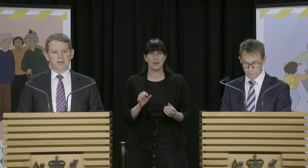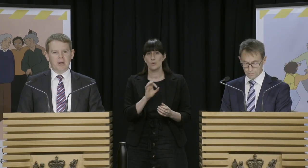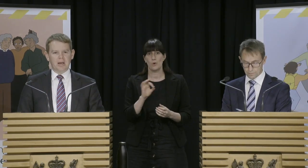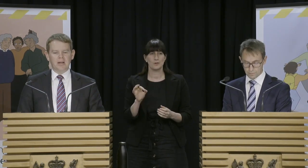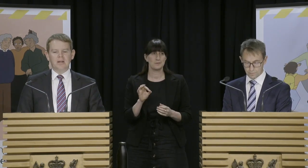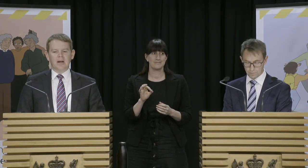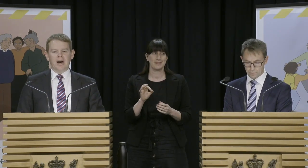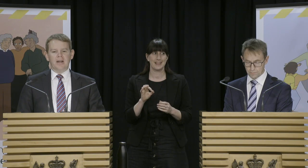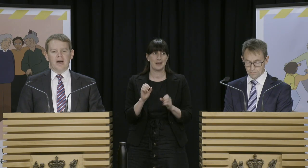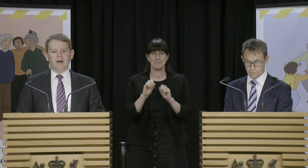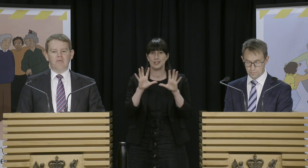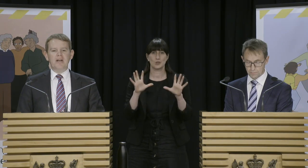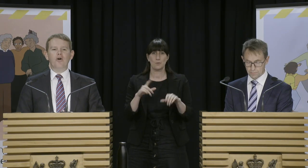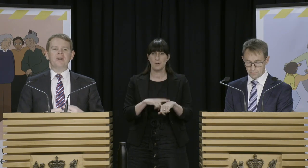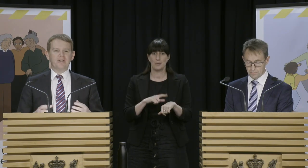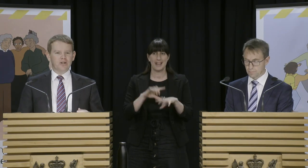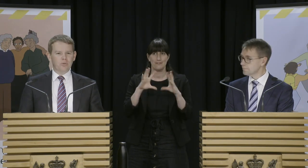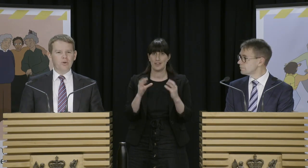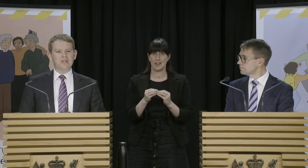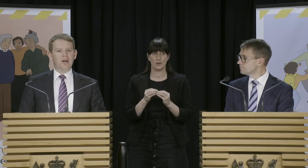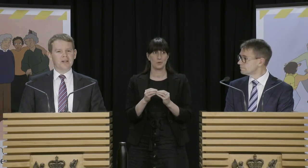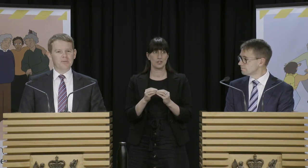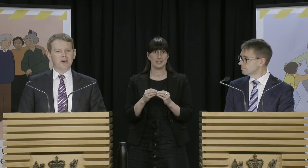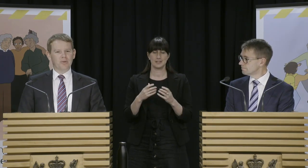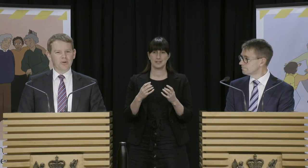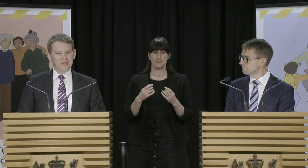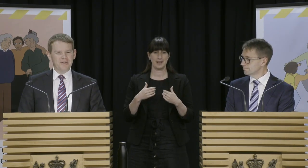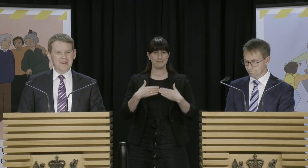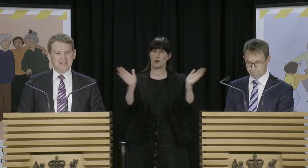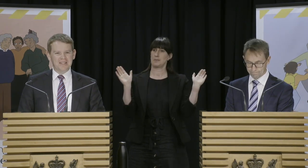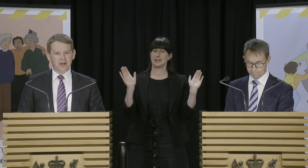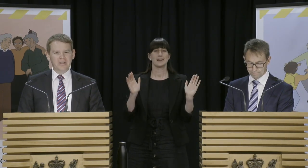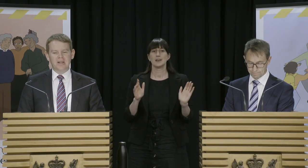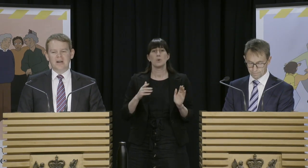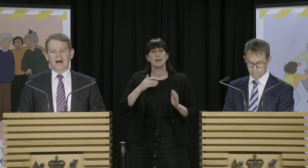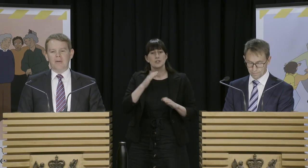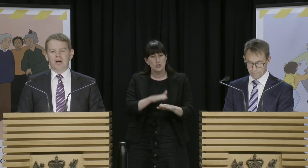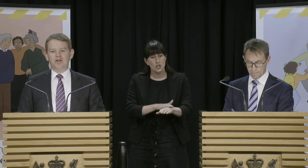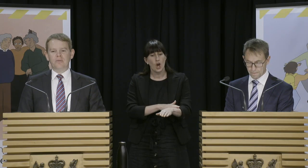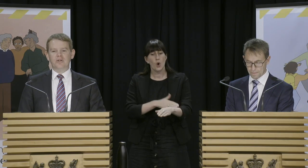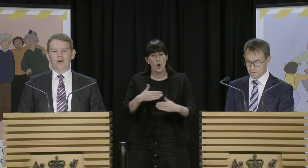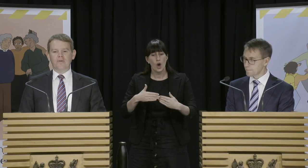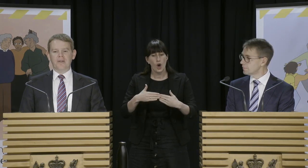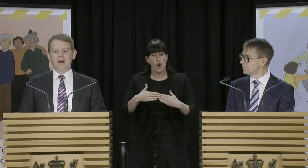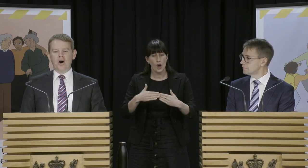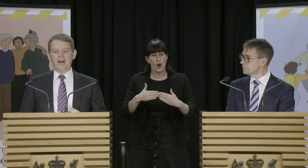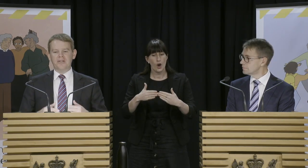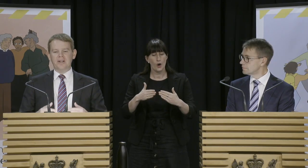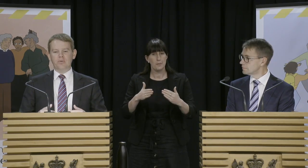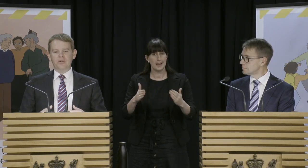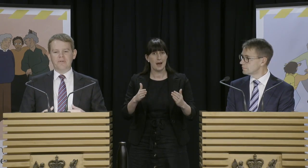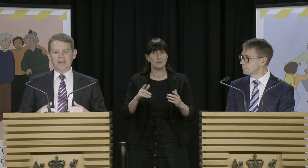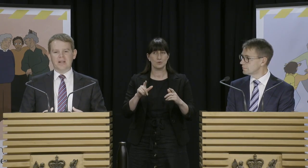suddenly disappear. Our reopening to the world is likely to be a progressive exercise. In terms of the